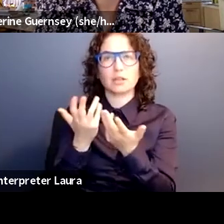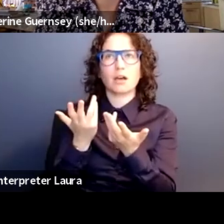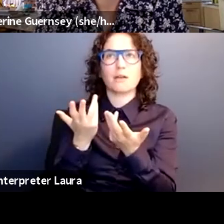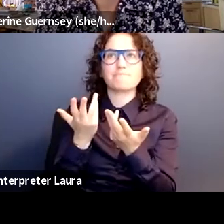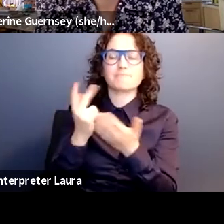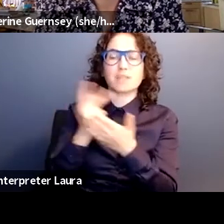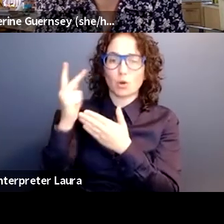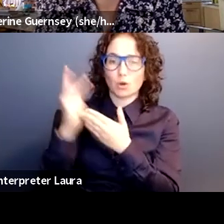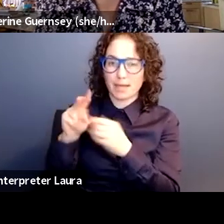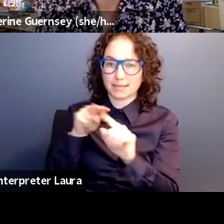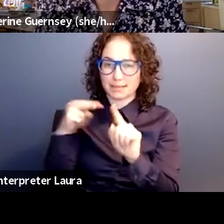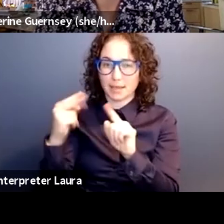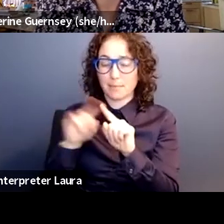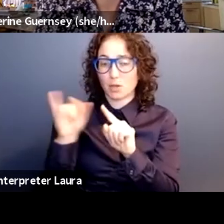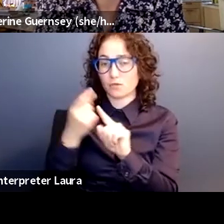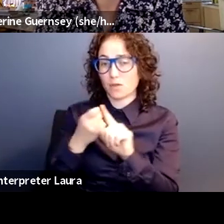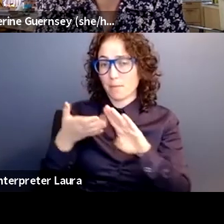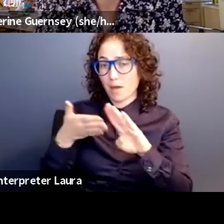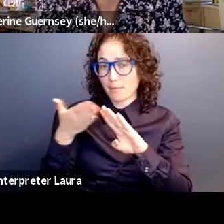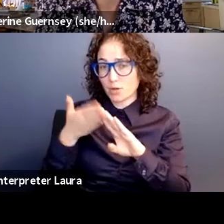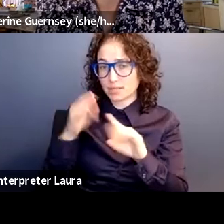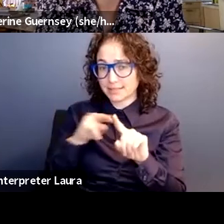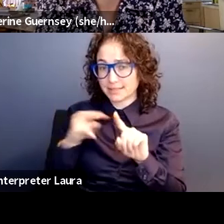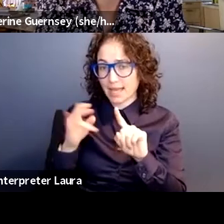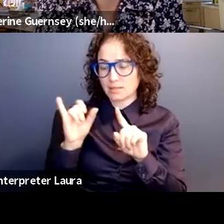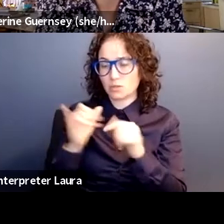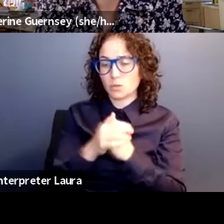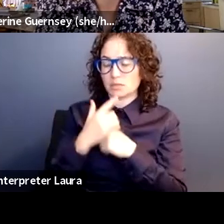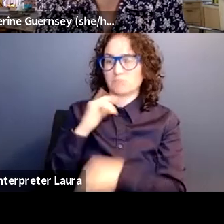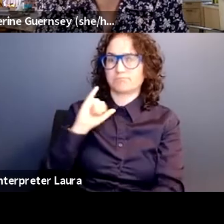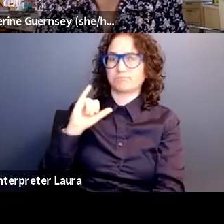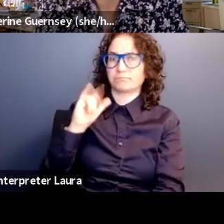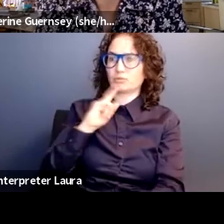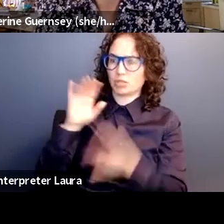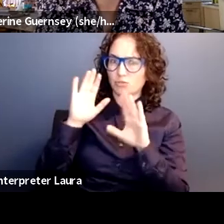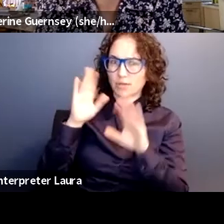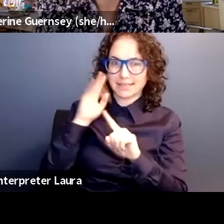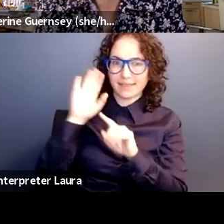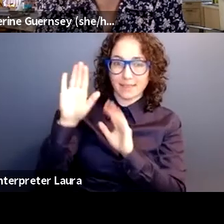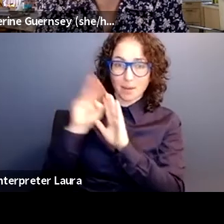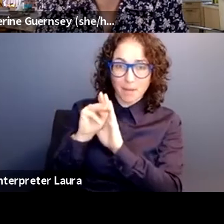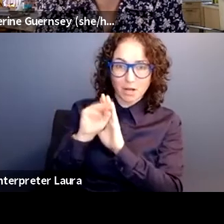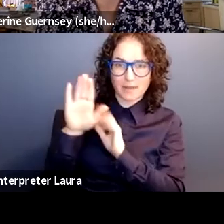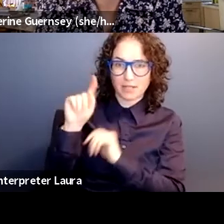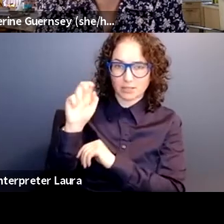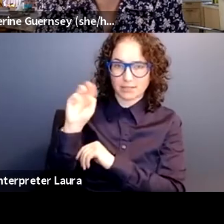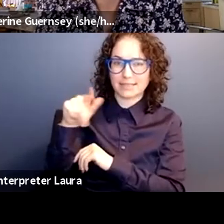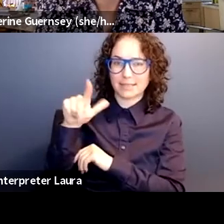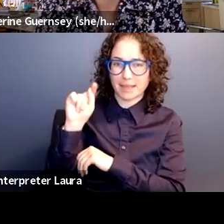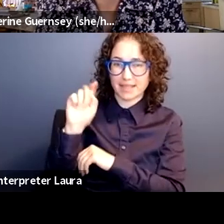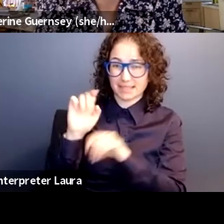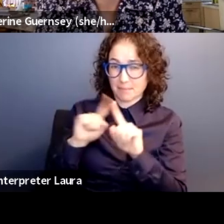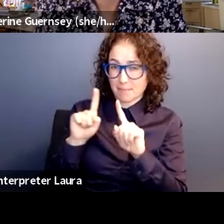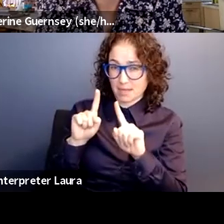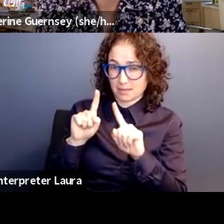the programmatic side, but also from the operations side. And we said, this is great to see their model and their templates, but does that